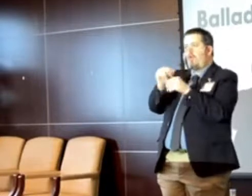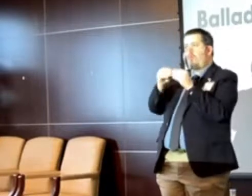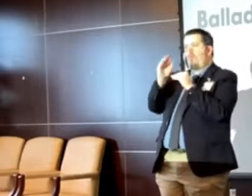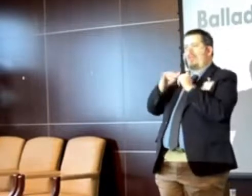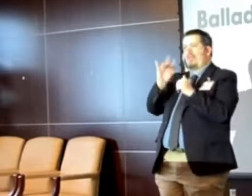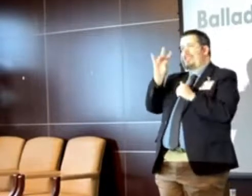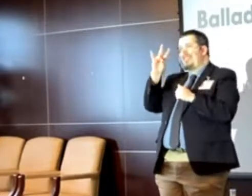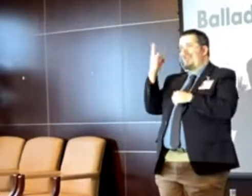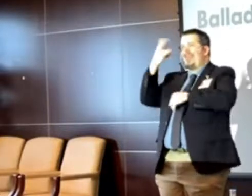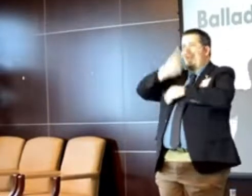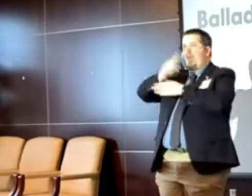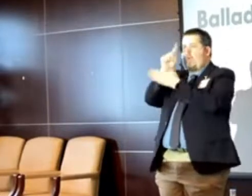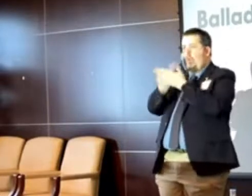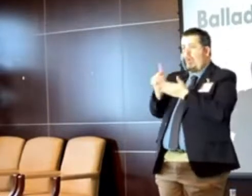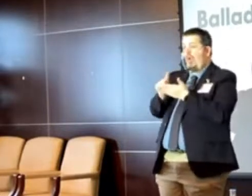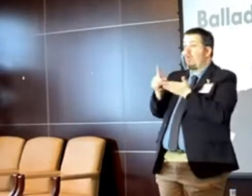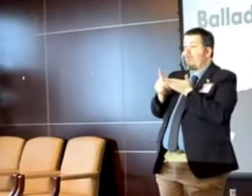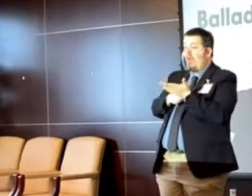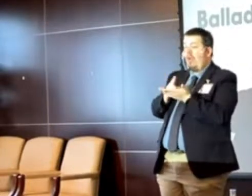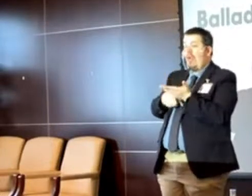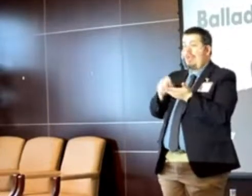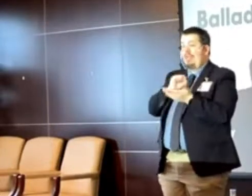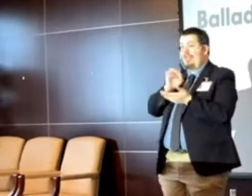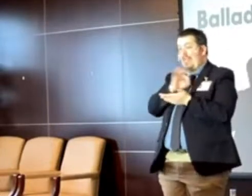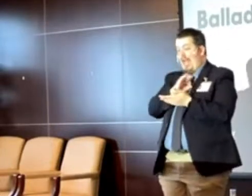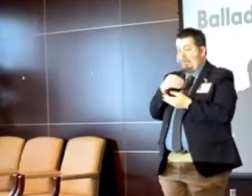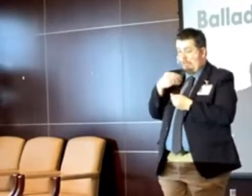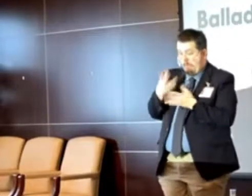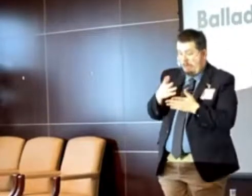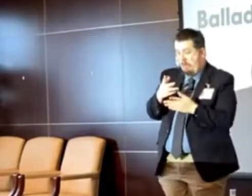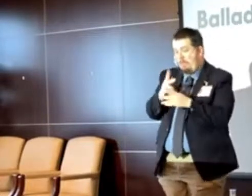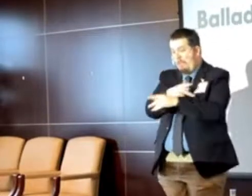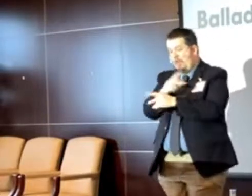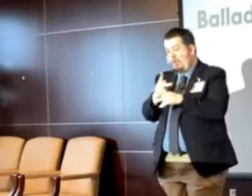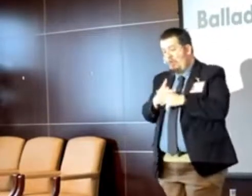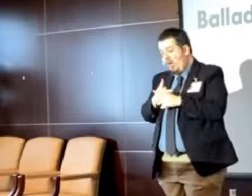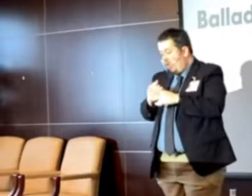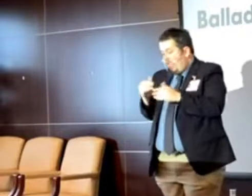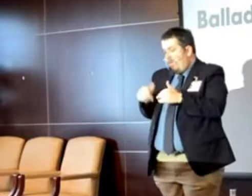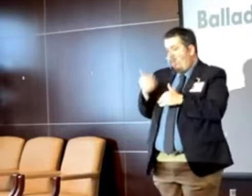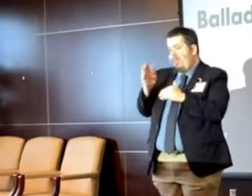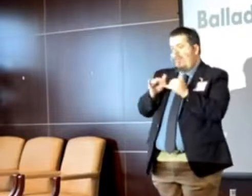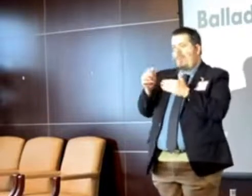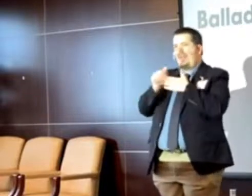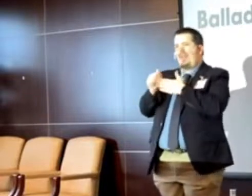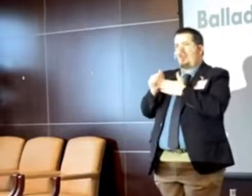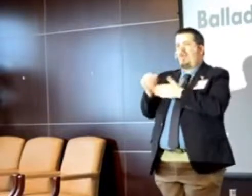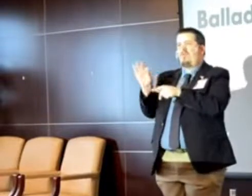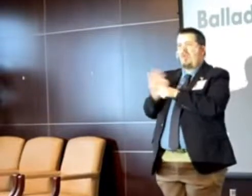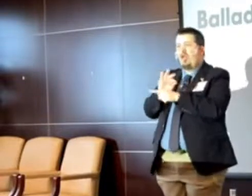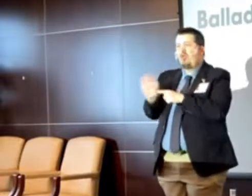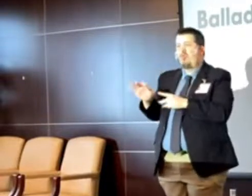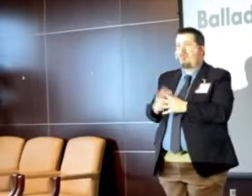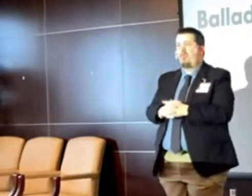days a week, many days staffing and providing patient care in addition to their leadership functions.